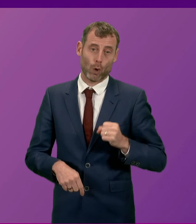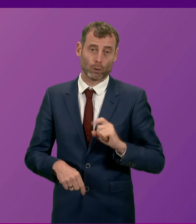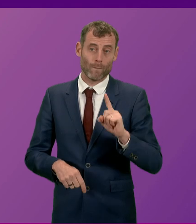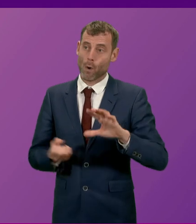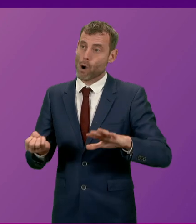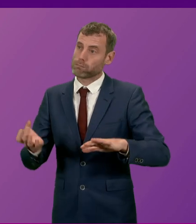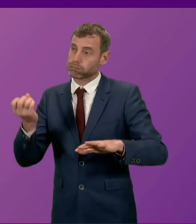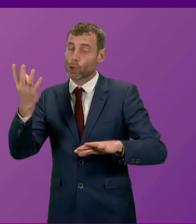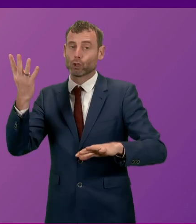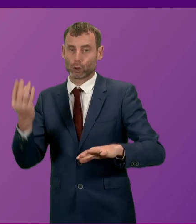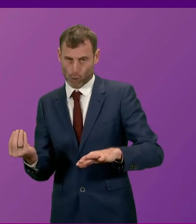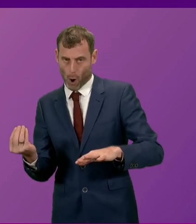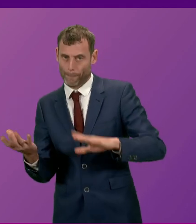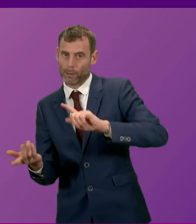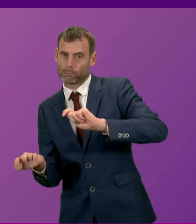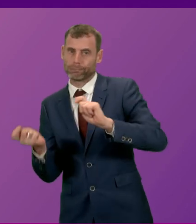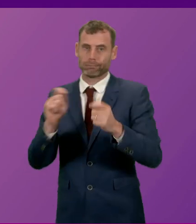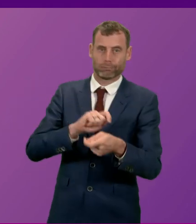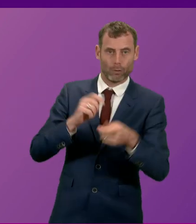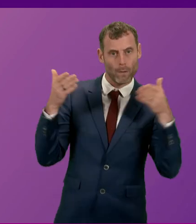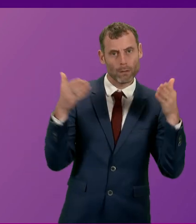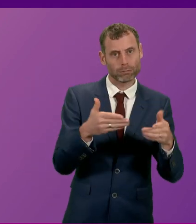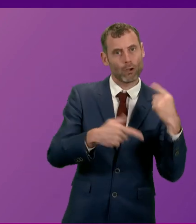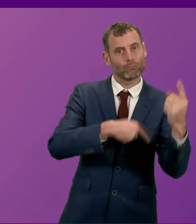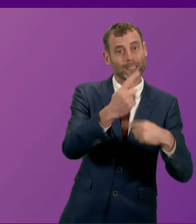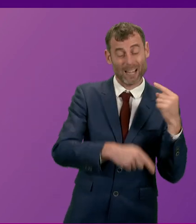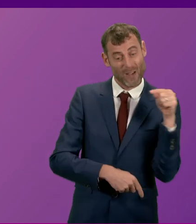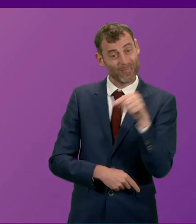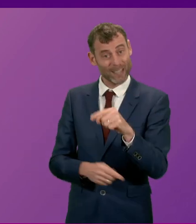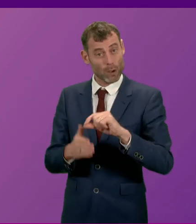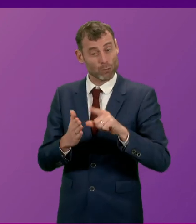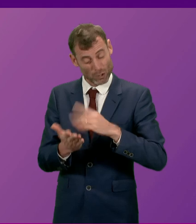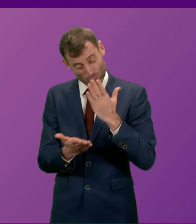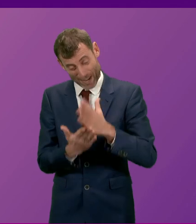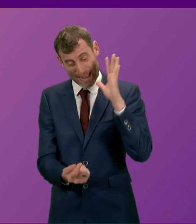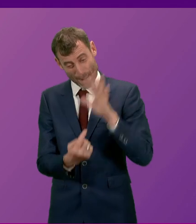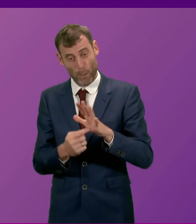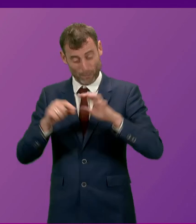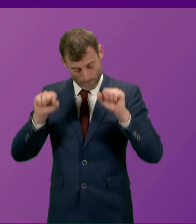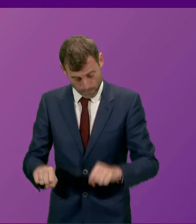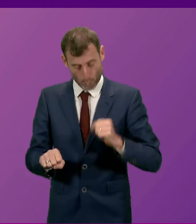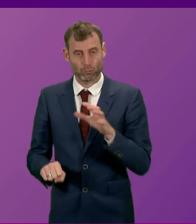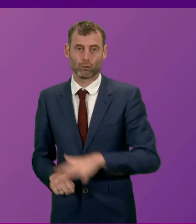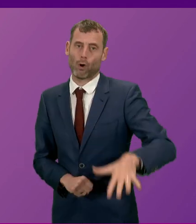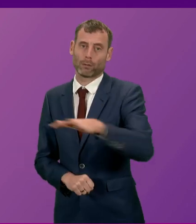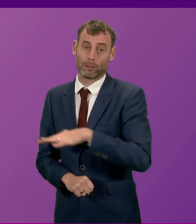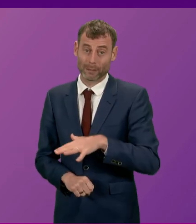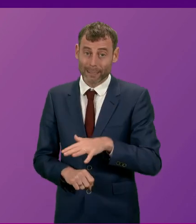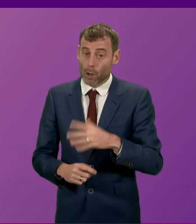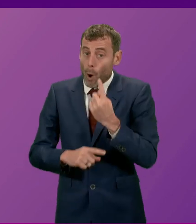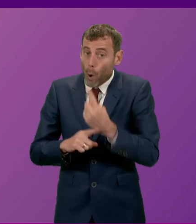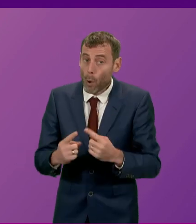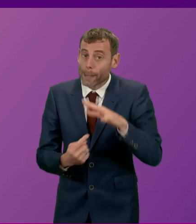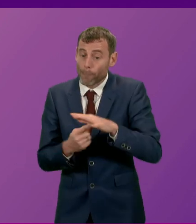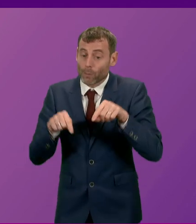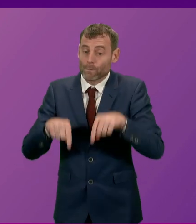our just transition to net zero. So this is a really significant strategic investment project for Scotland and, I would add, for the United Kingdom. So